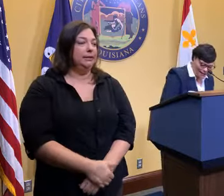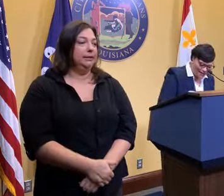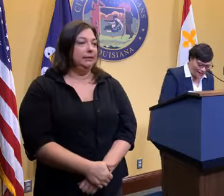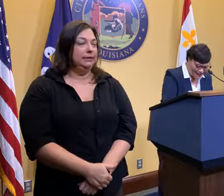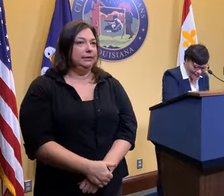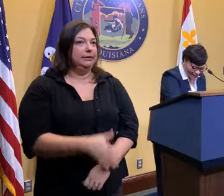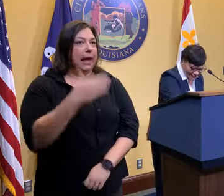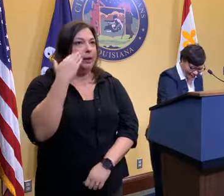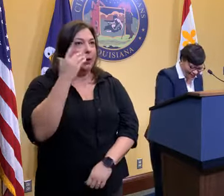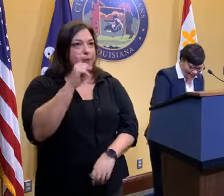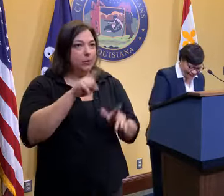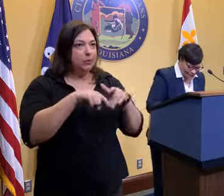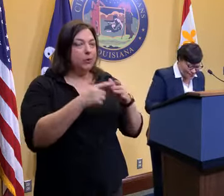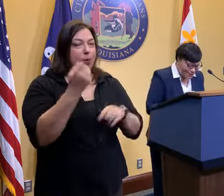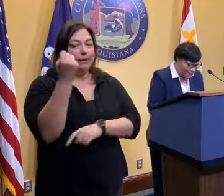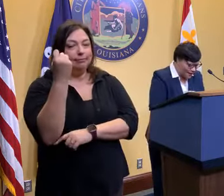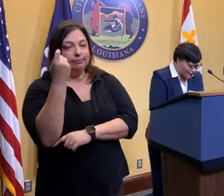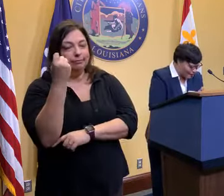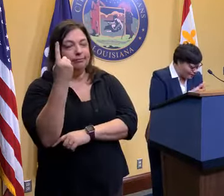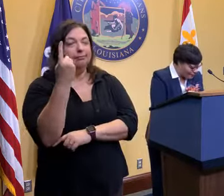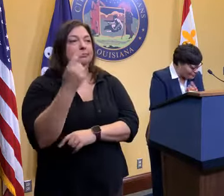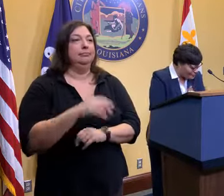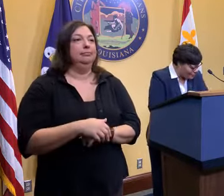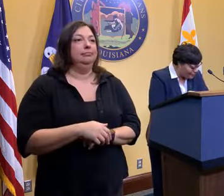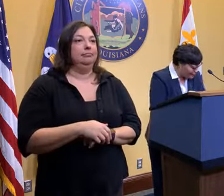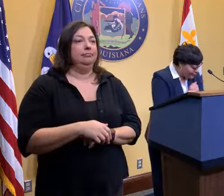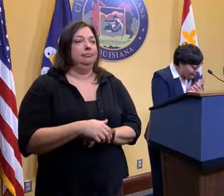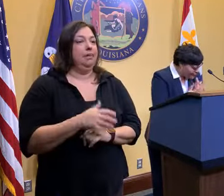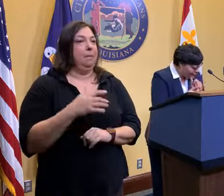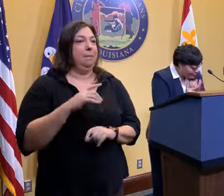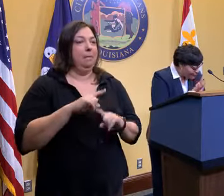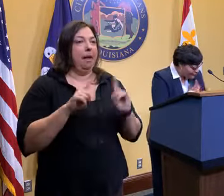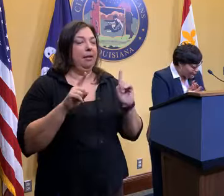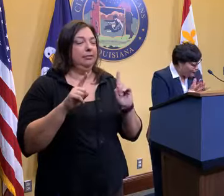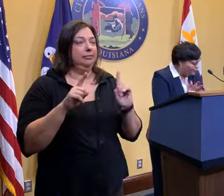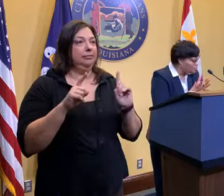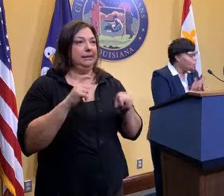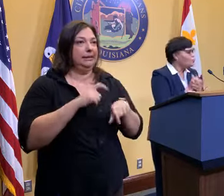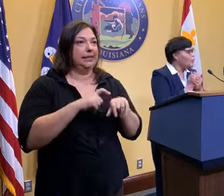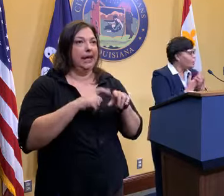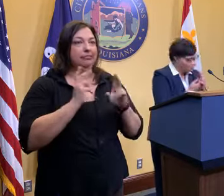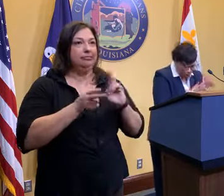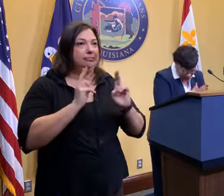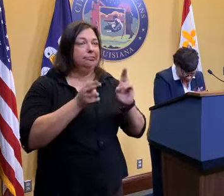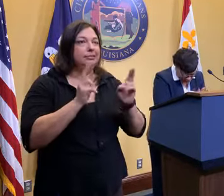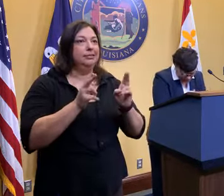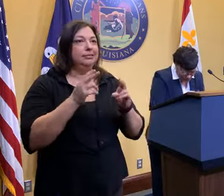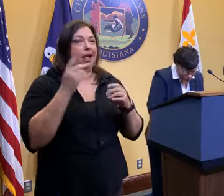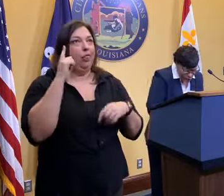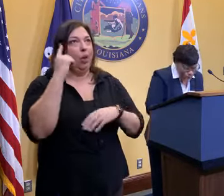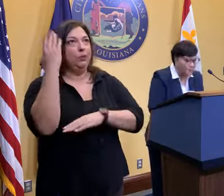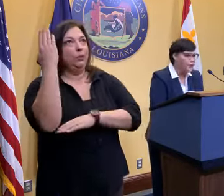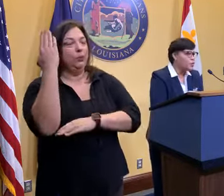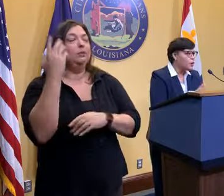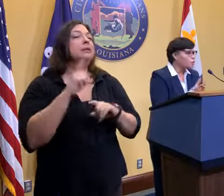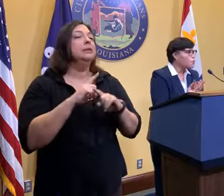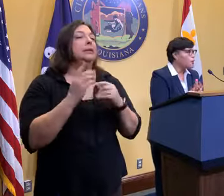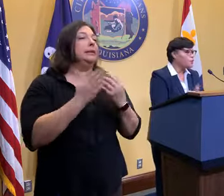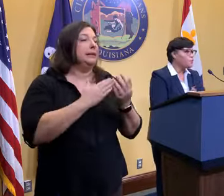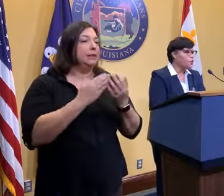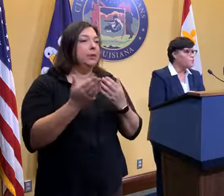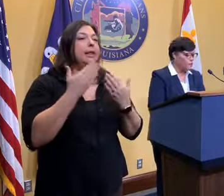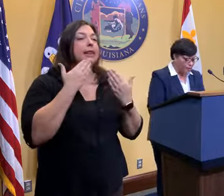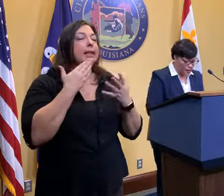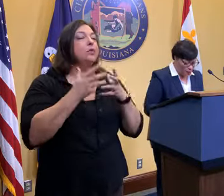right at 11 and seems like 10 minutes. I think it is noon already. But thank you all so